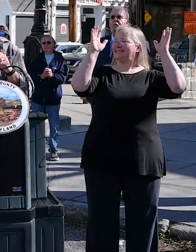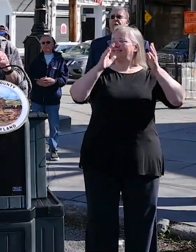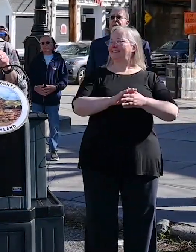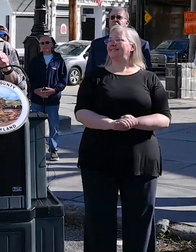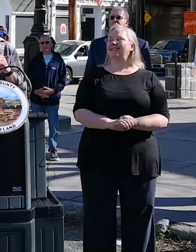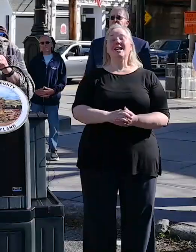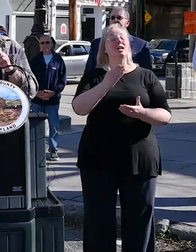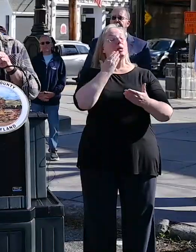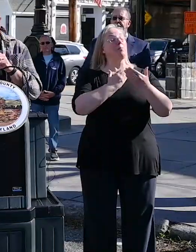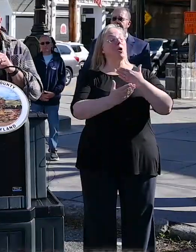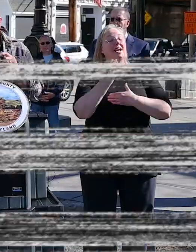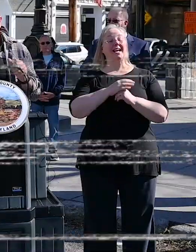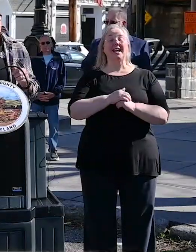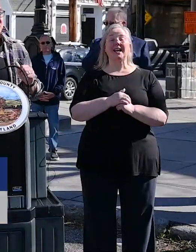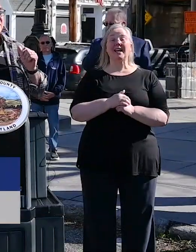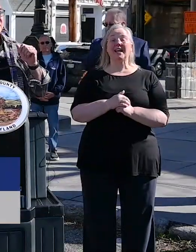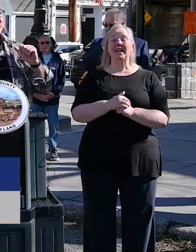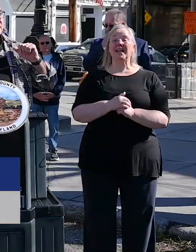Good morning.